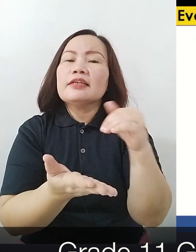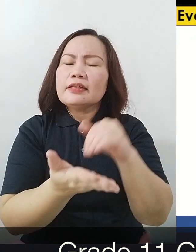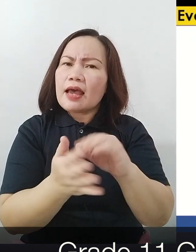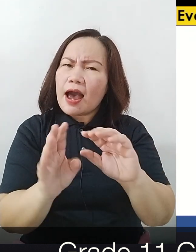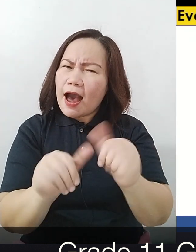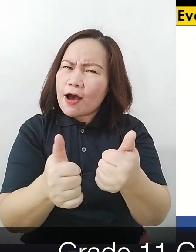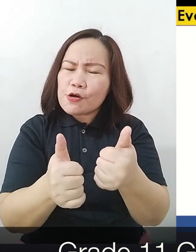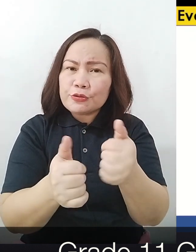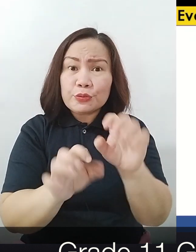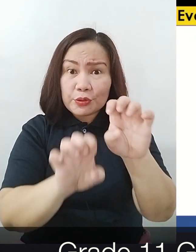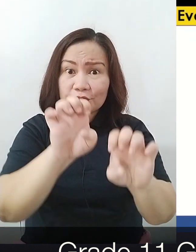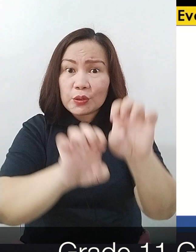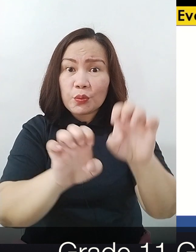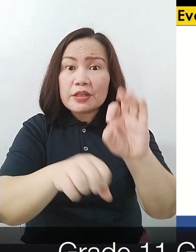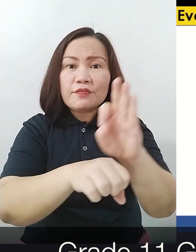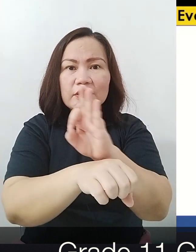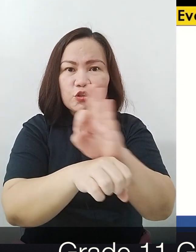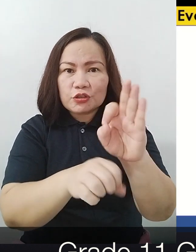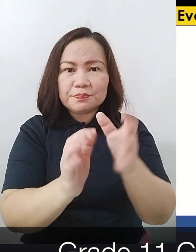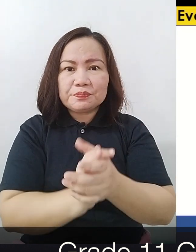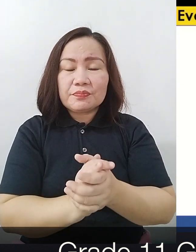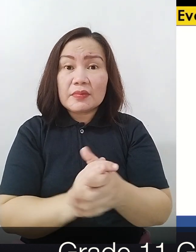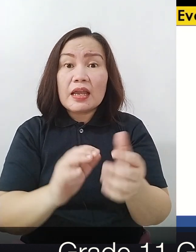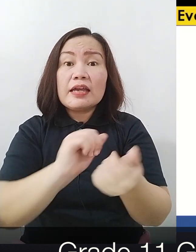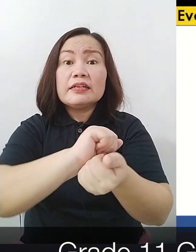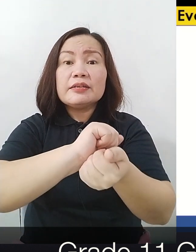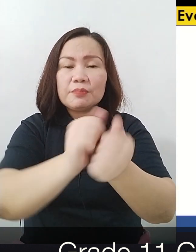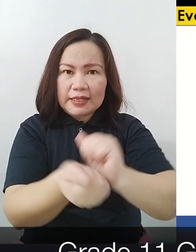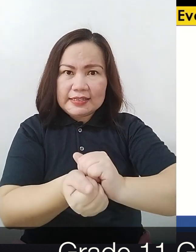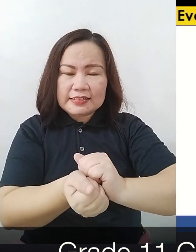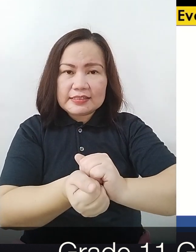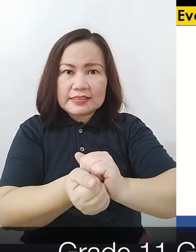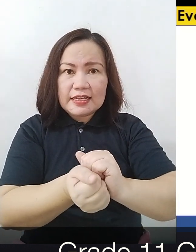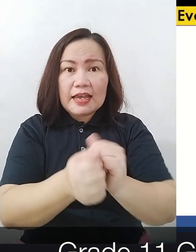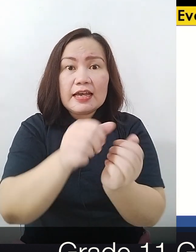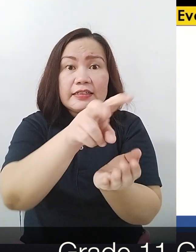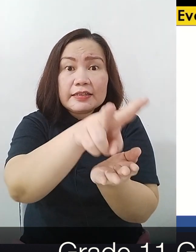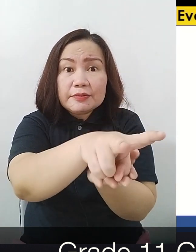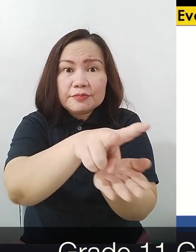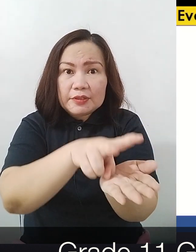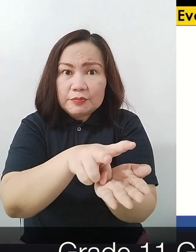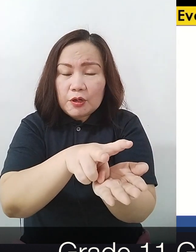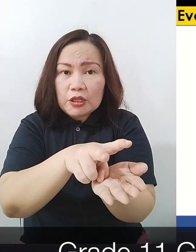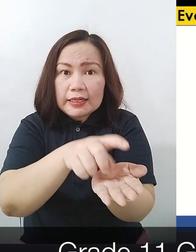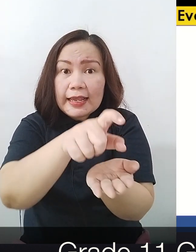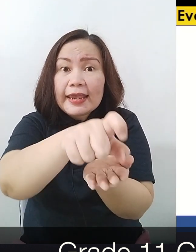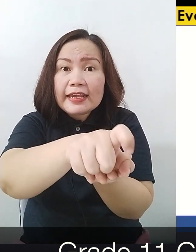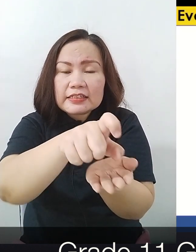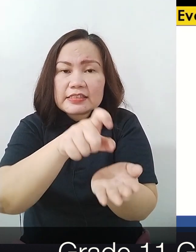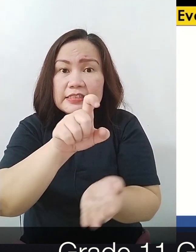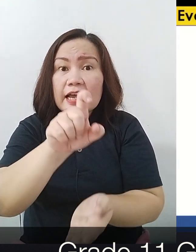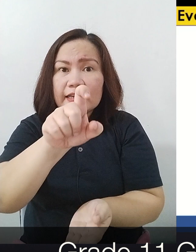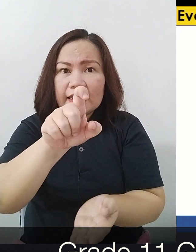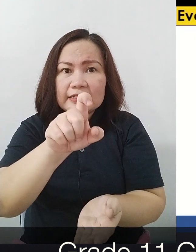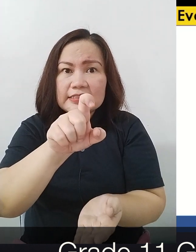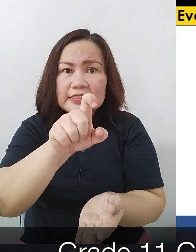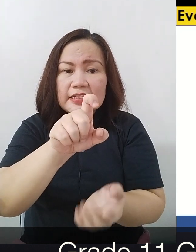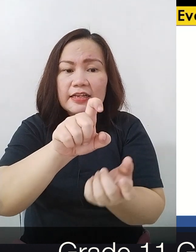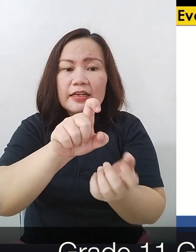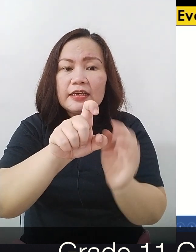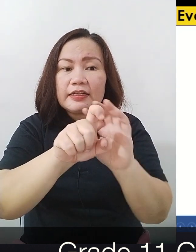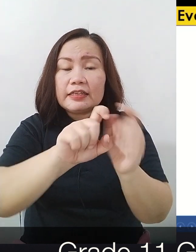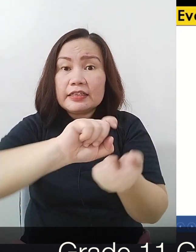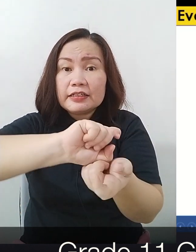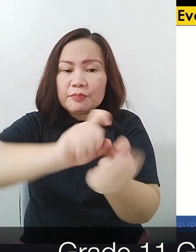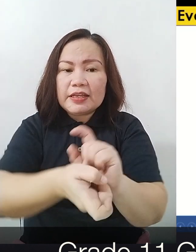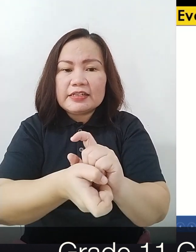Again, how to evaluate function? Replacing the variable x. So, hindi lang yung unang x